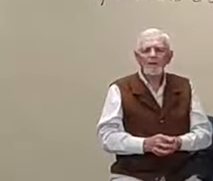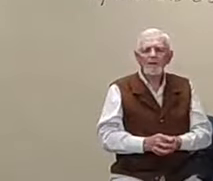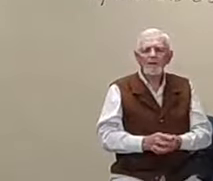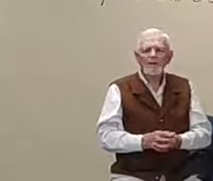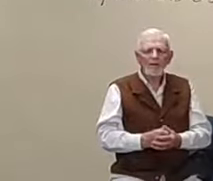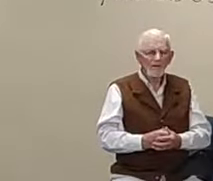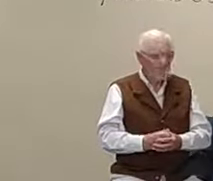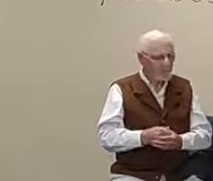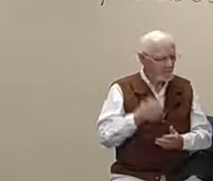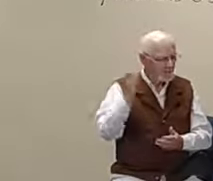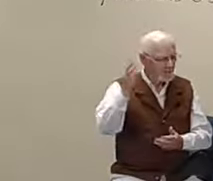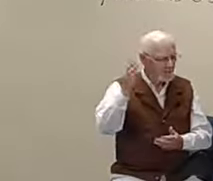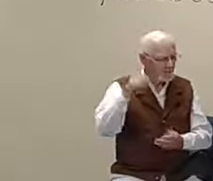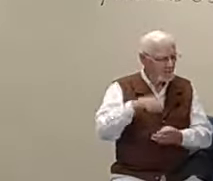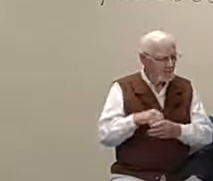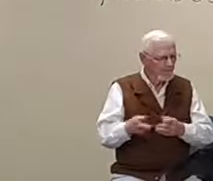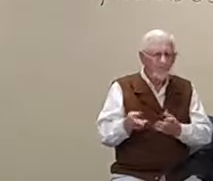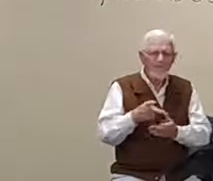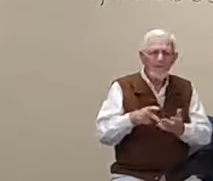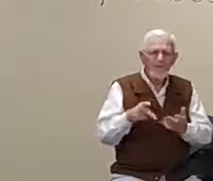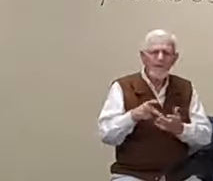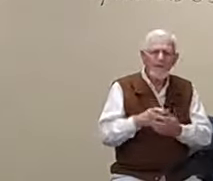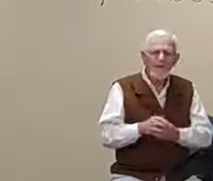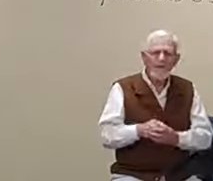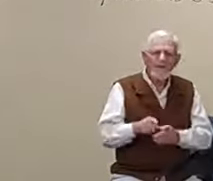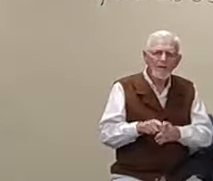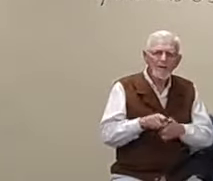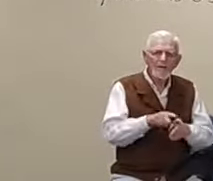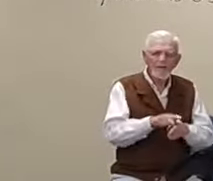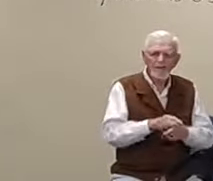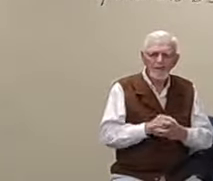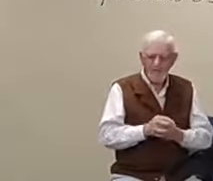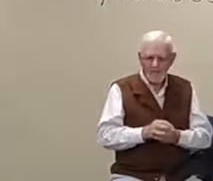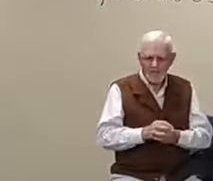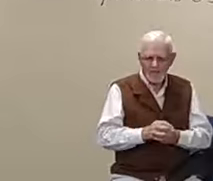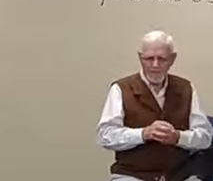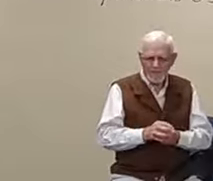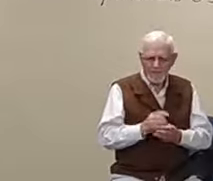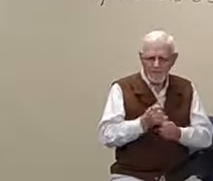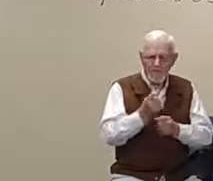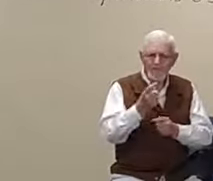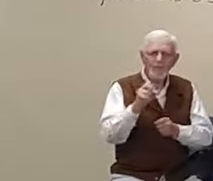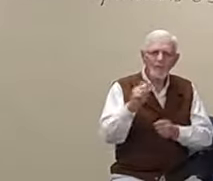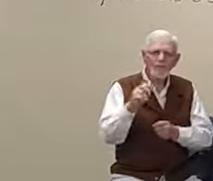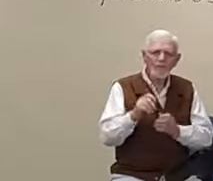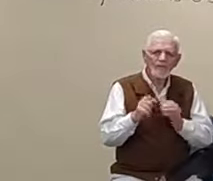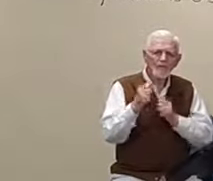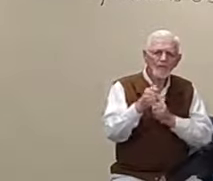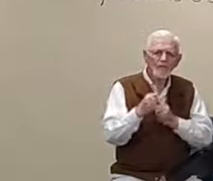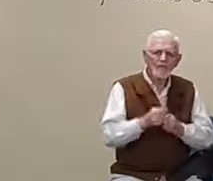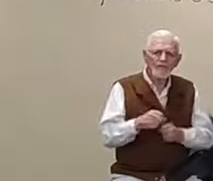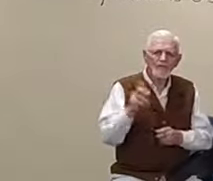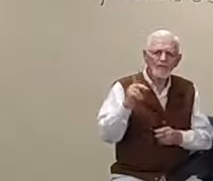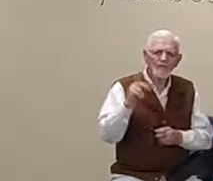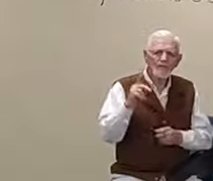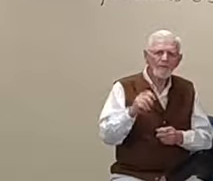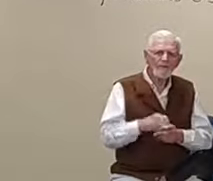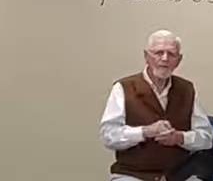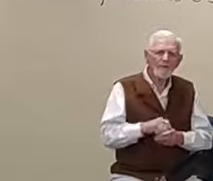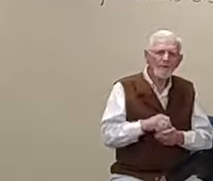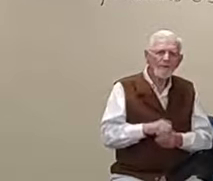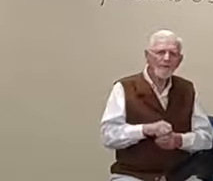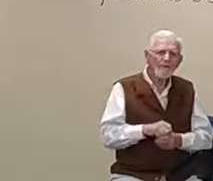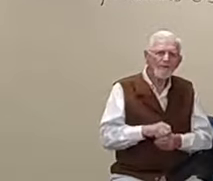and prophesy in part. Okay, it also, it can only take you so far. Prophesying here is kind of like a synonym for preaching. We know it